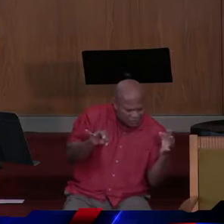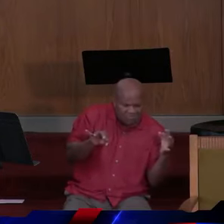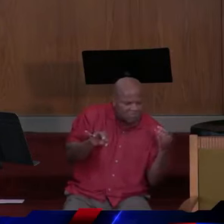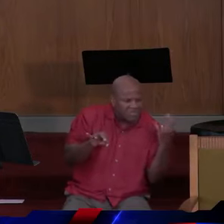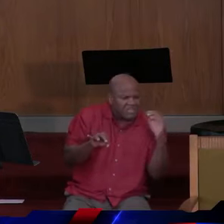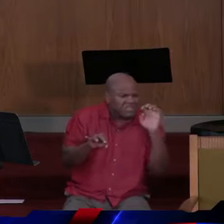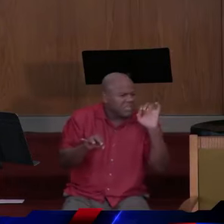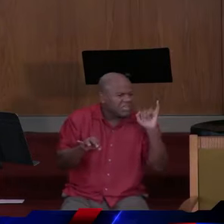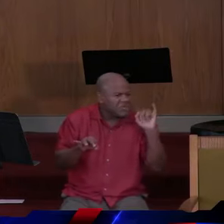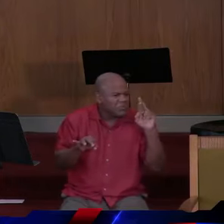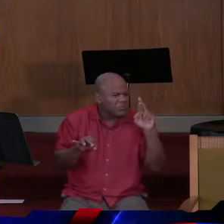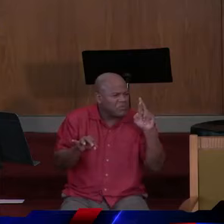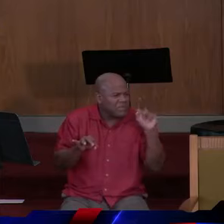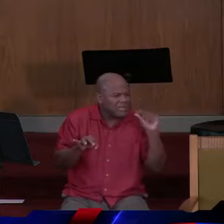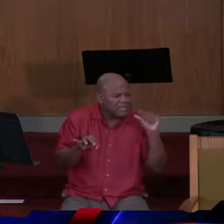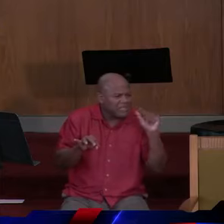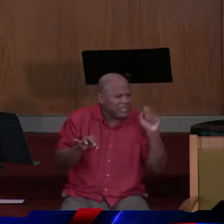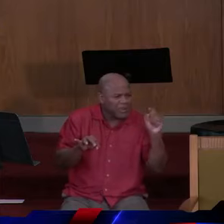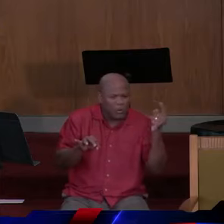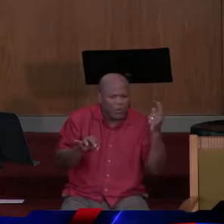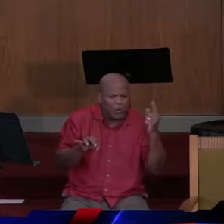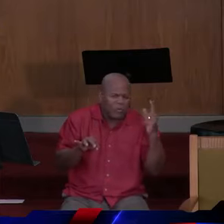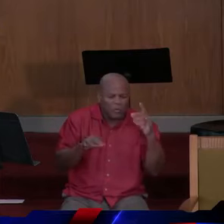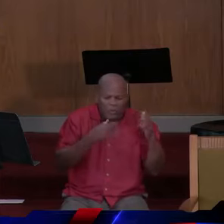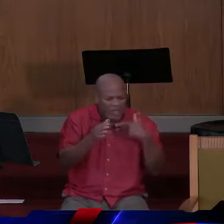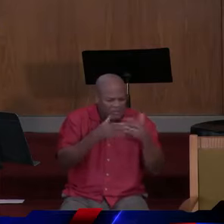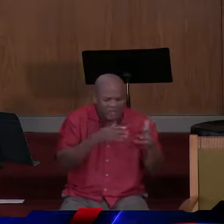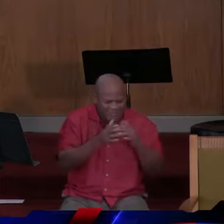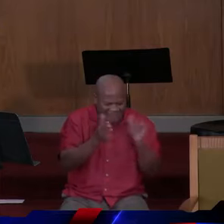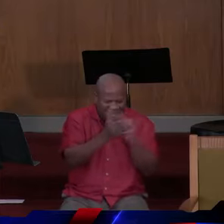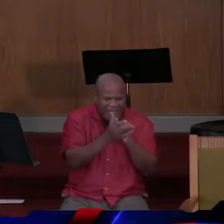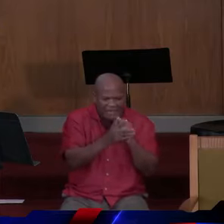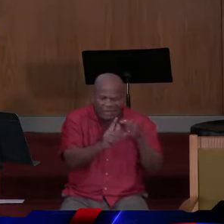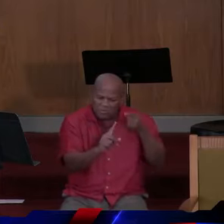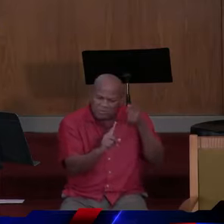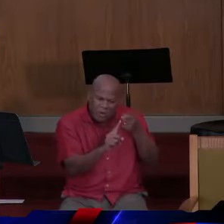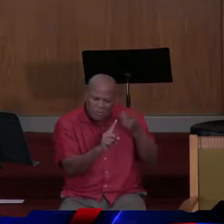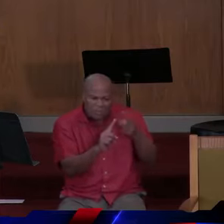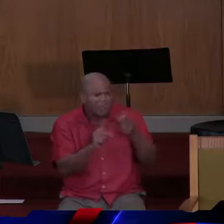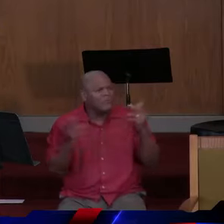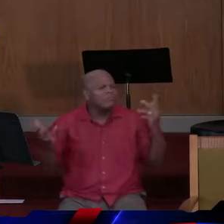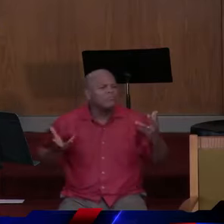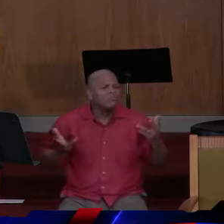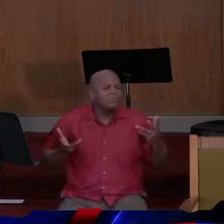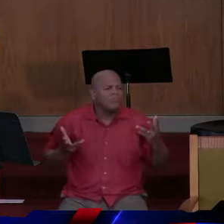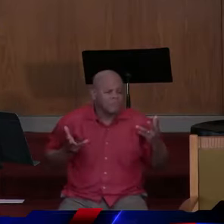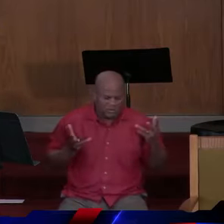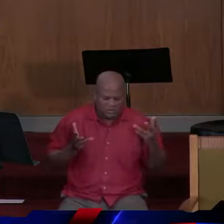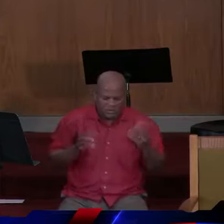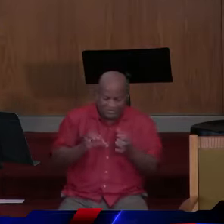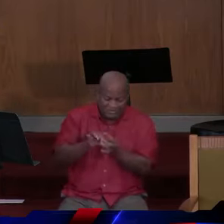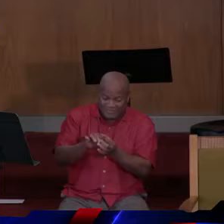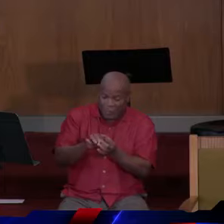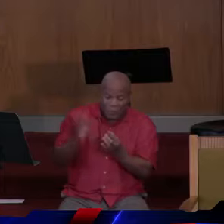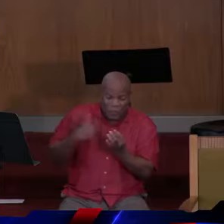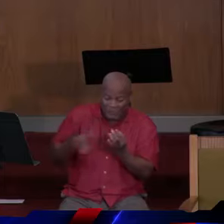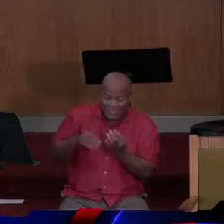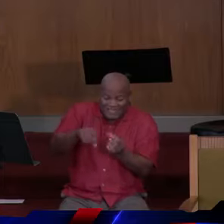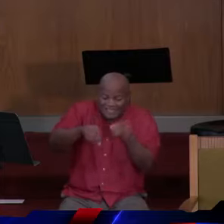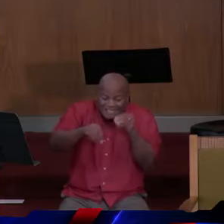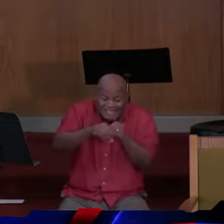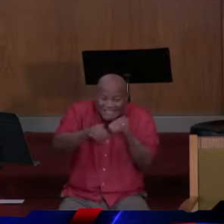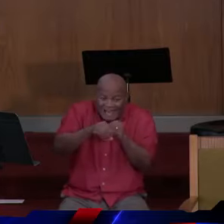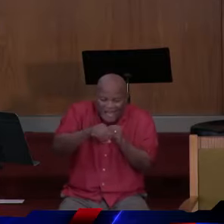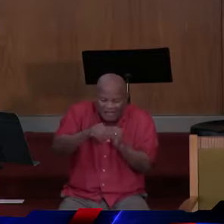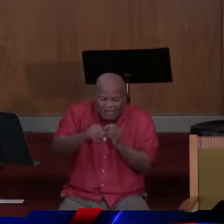or electricity or whatever, or wind, it is designed so that the resource can flow through